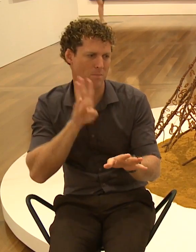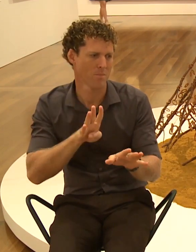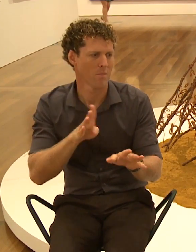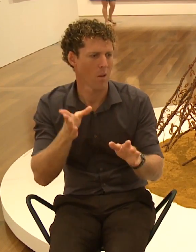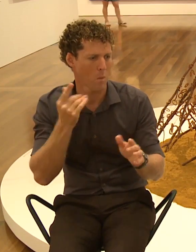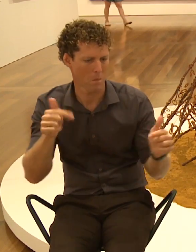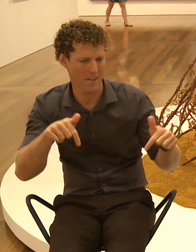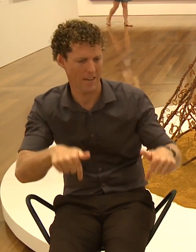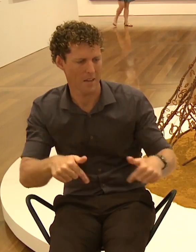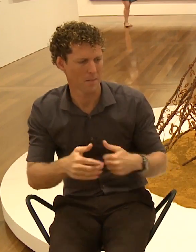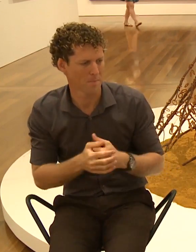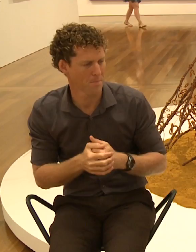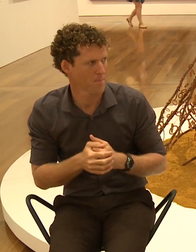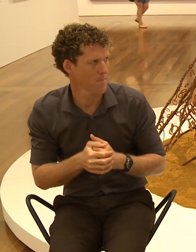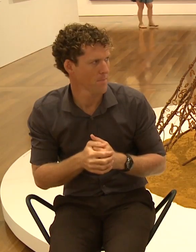exhibition's opened.